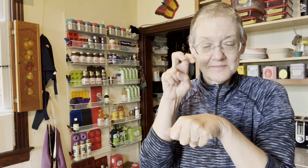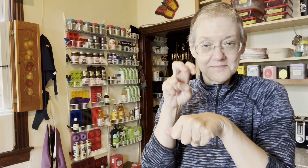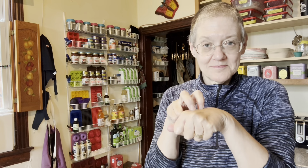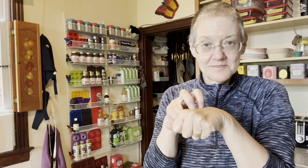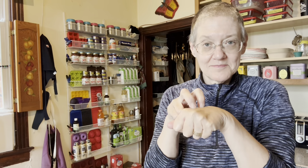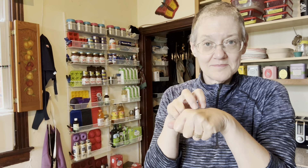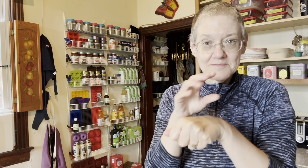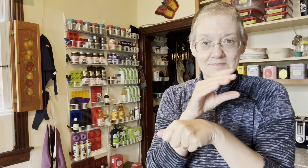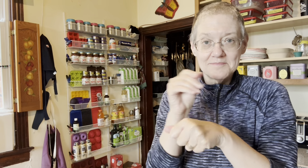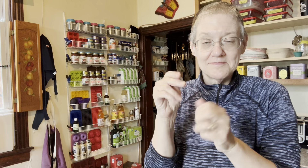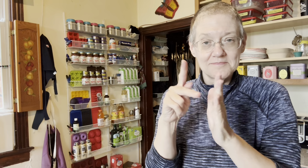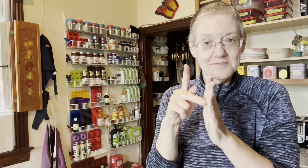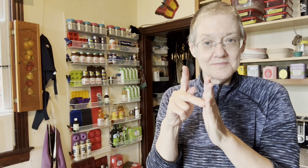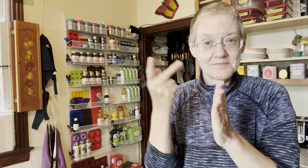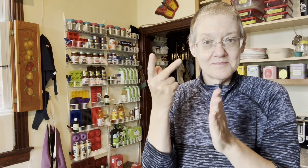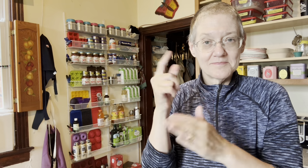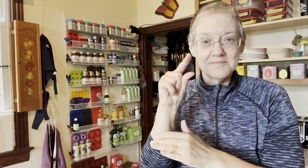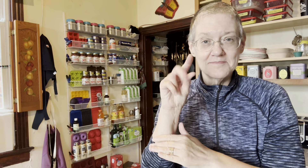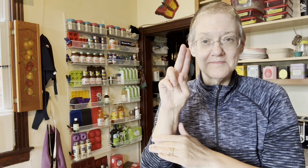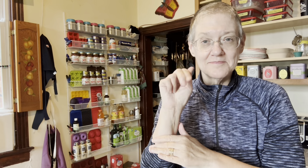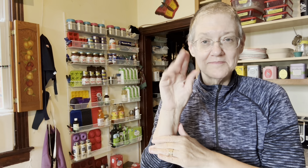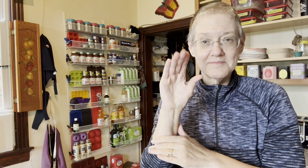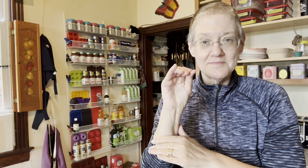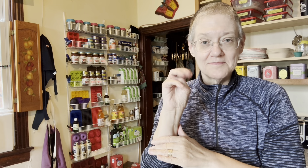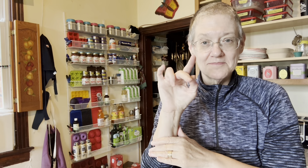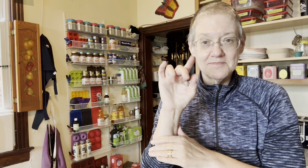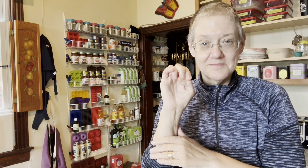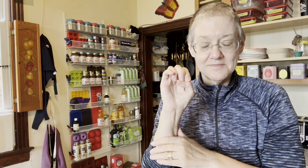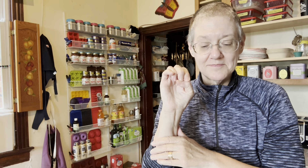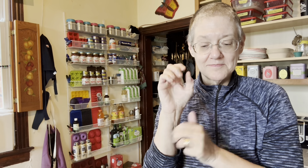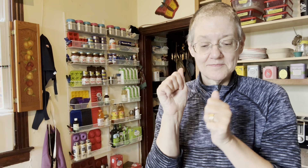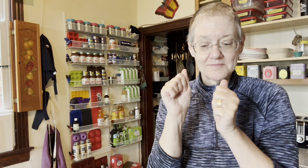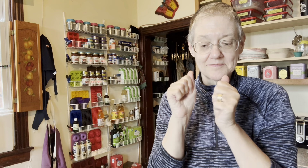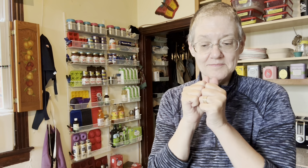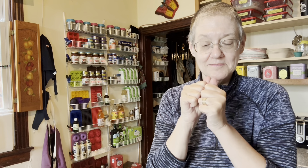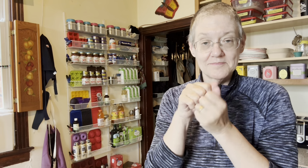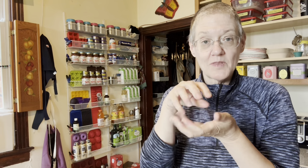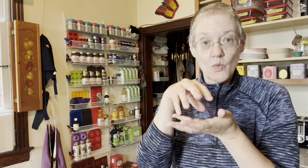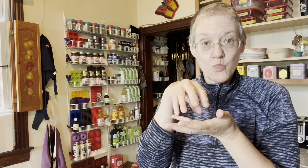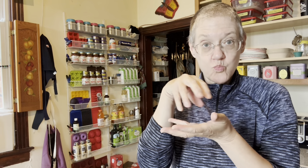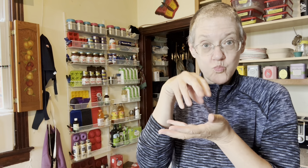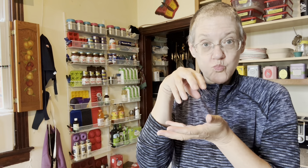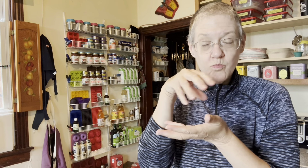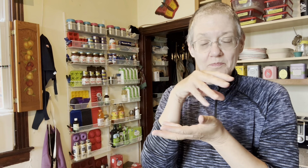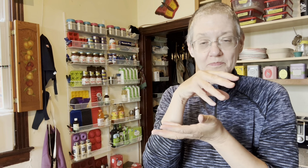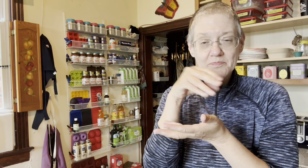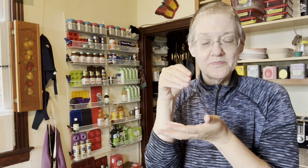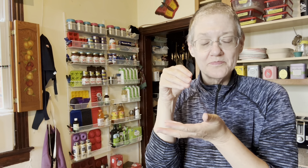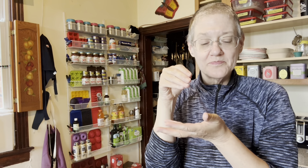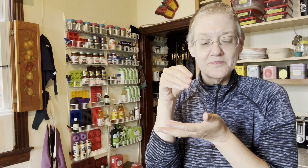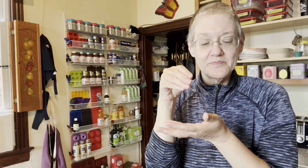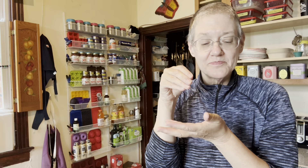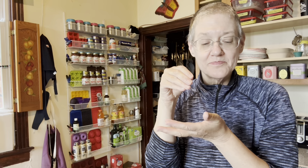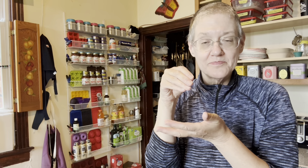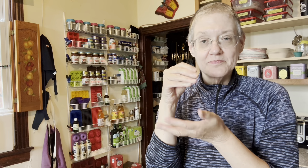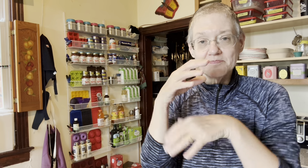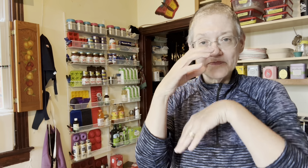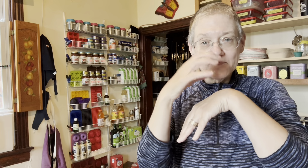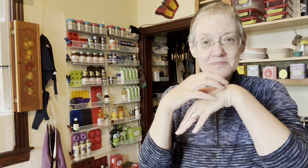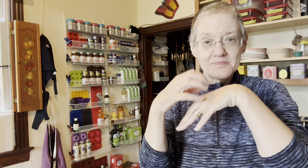keto chips, double holy guacamole with whipped cream and